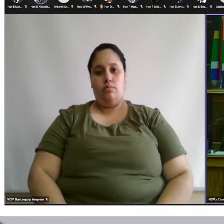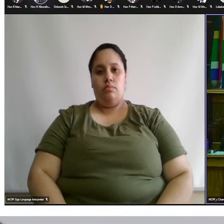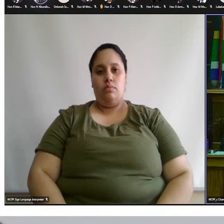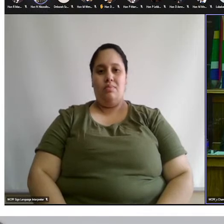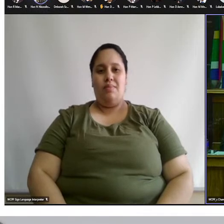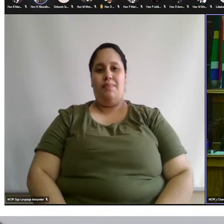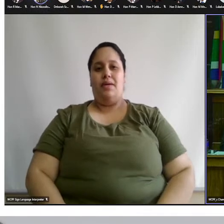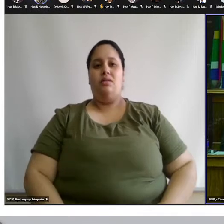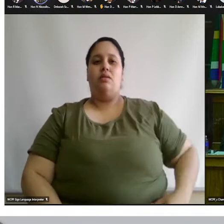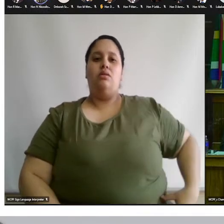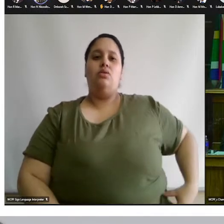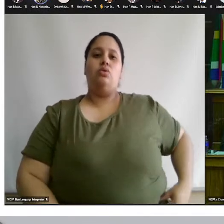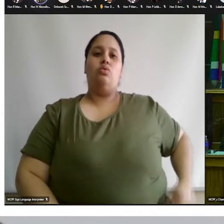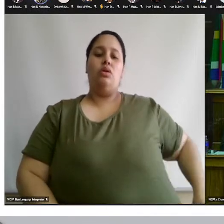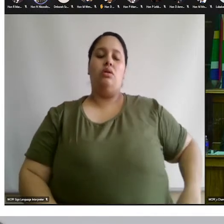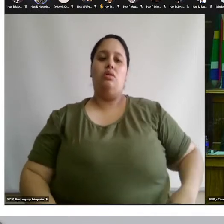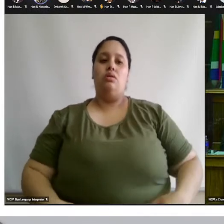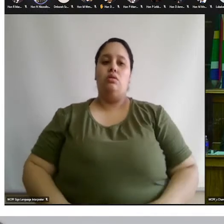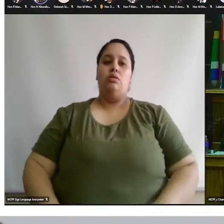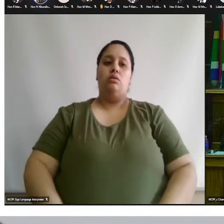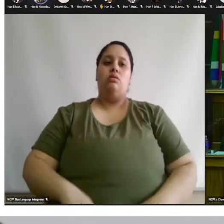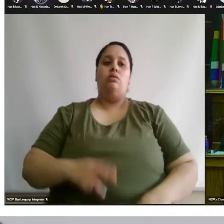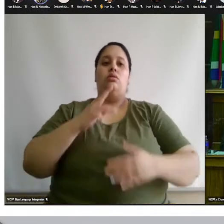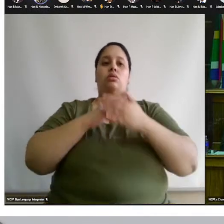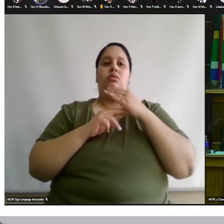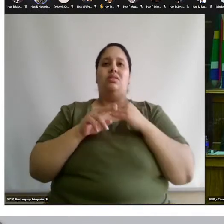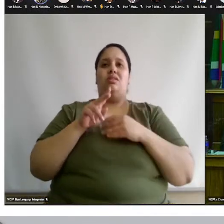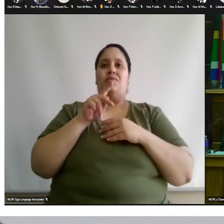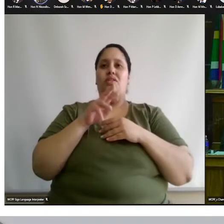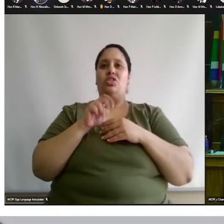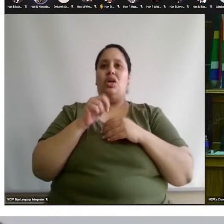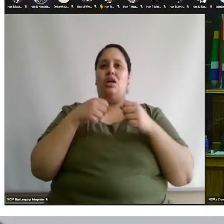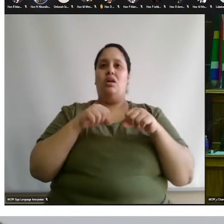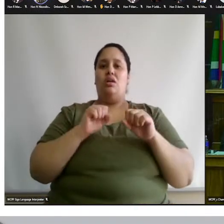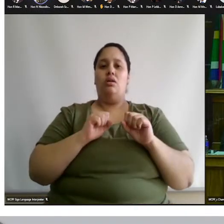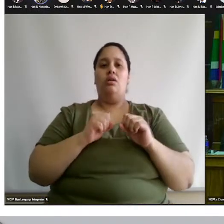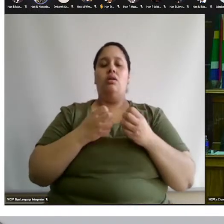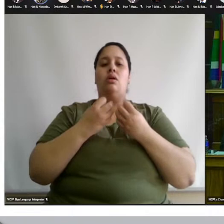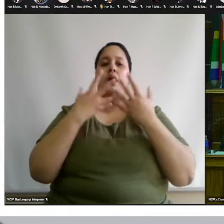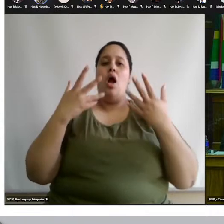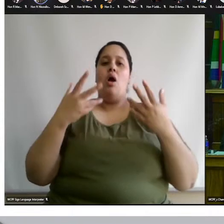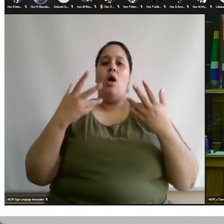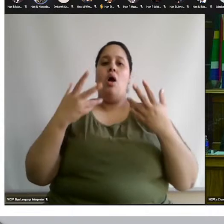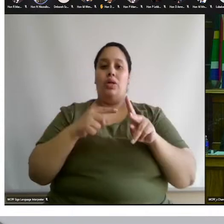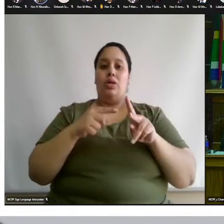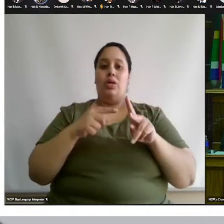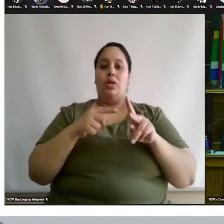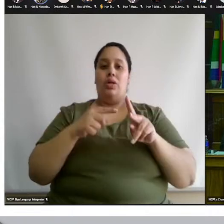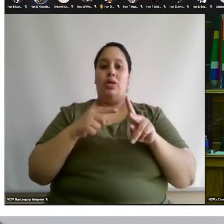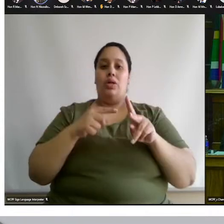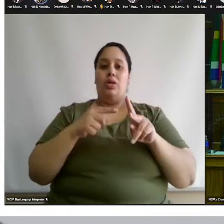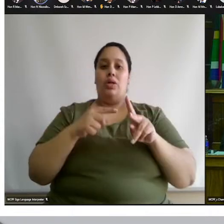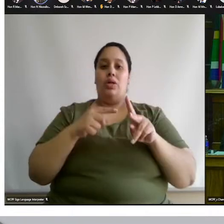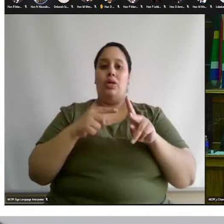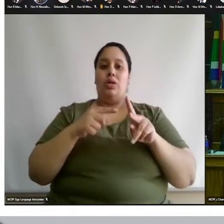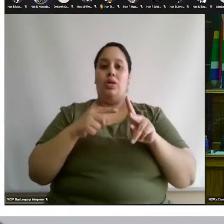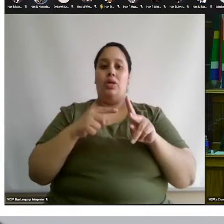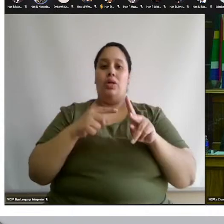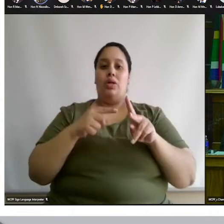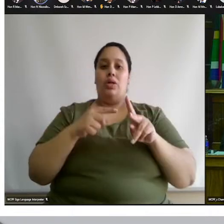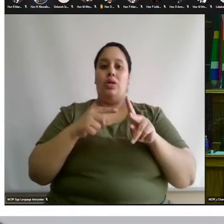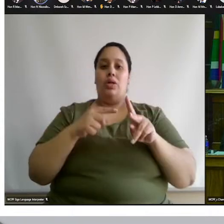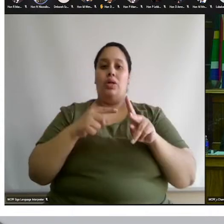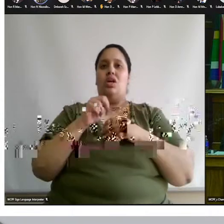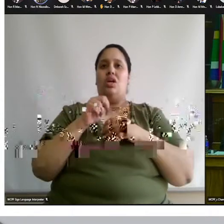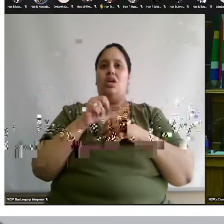Honourable Speaker, firstly, before I ask the question, how many opportunities do I have as the initial